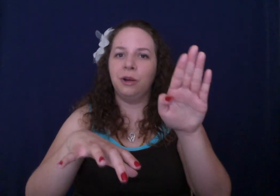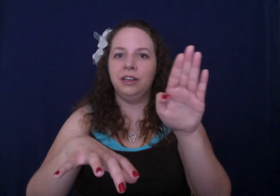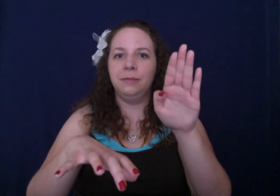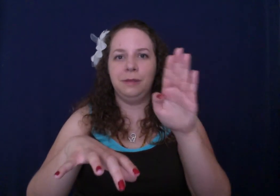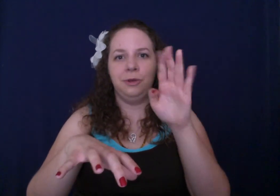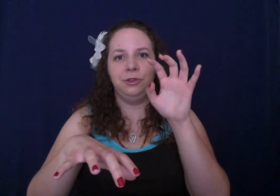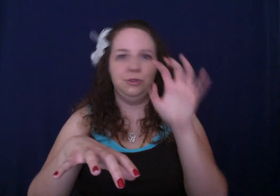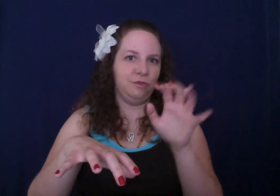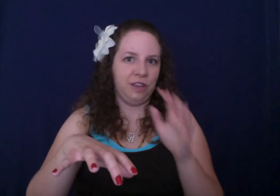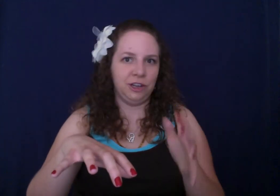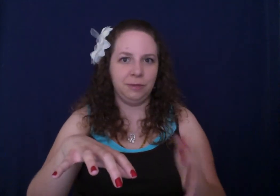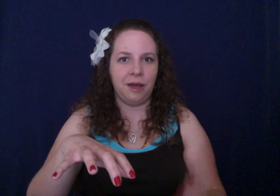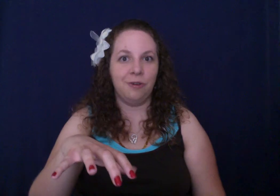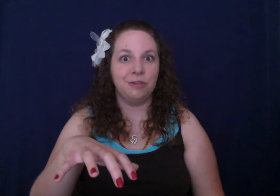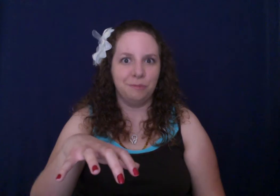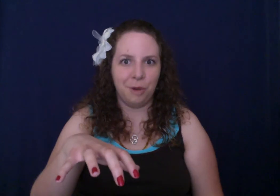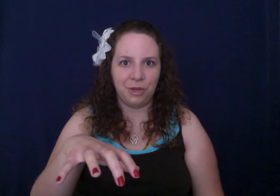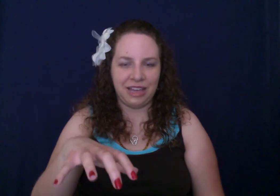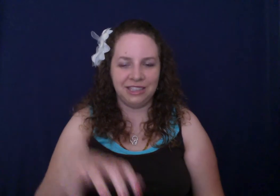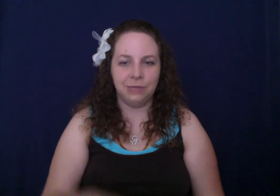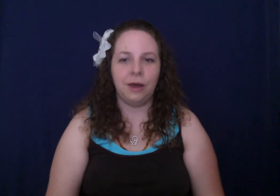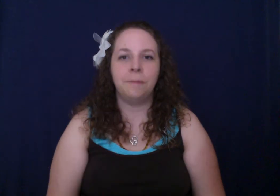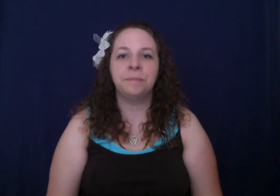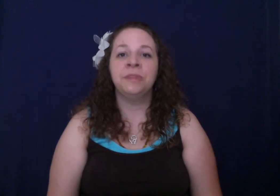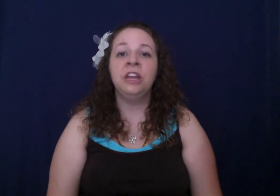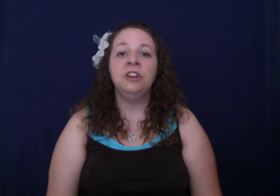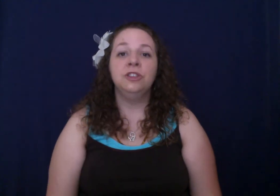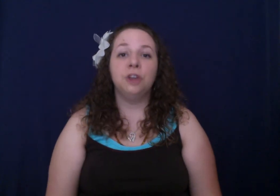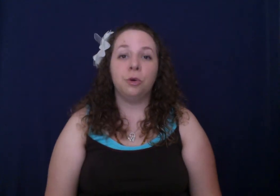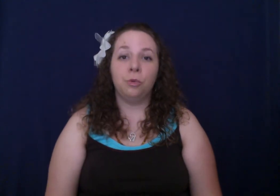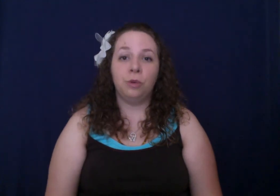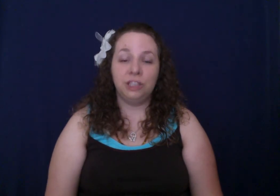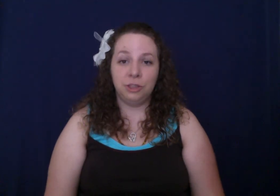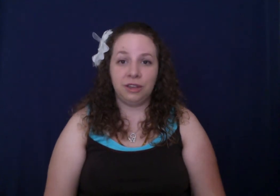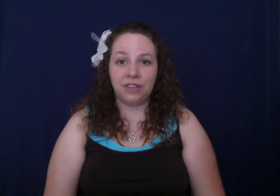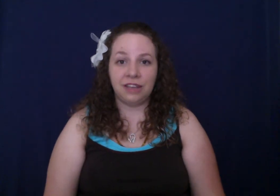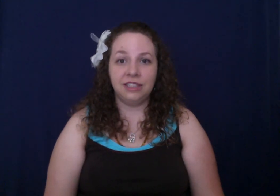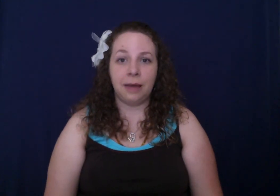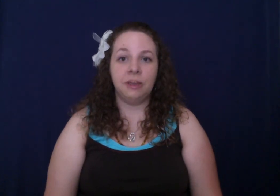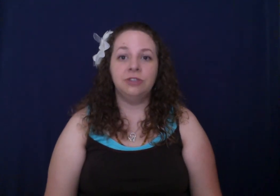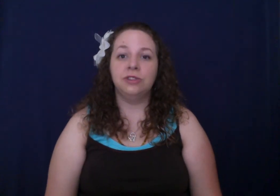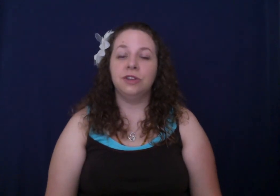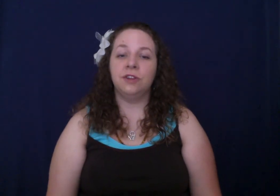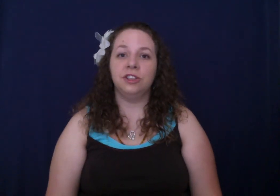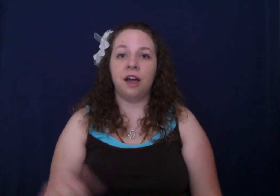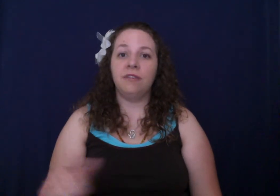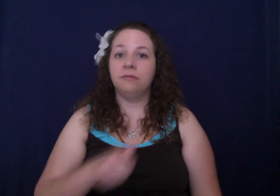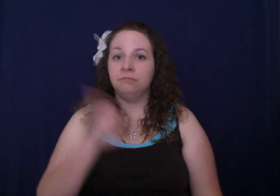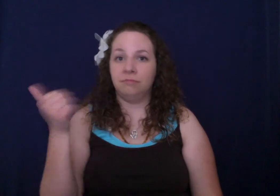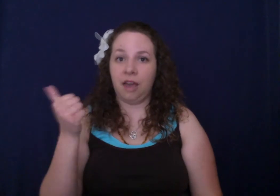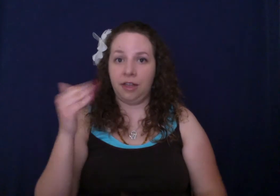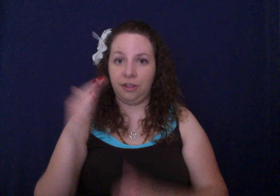to be able to fingerspell with both hands as well. So once you get that established, so first off, other